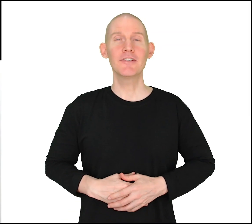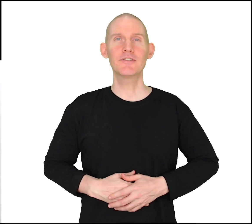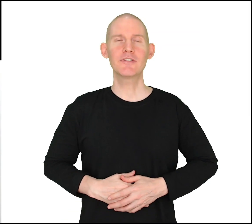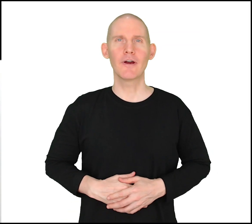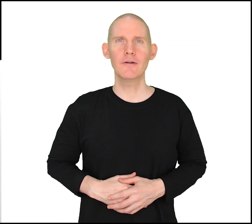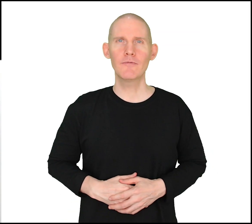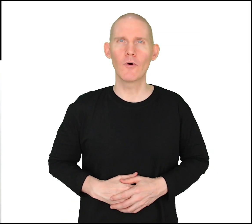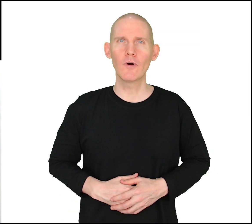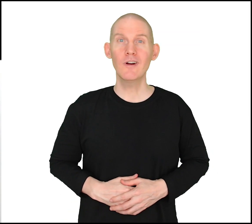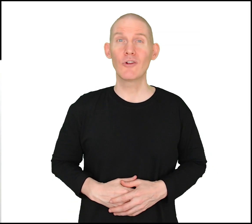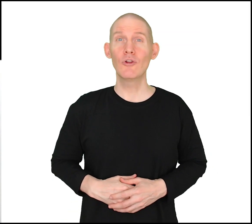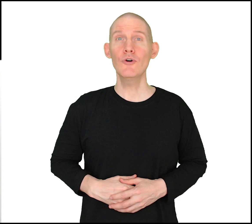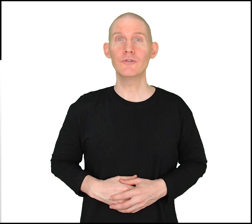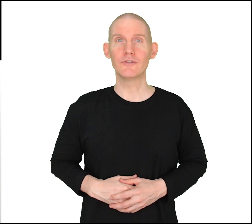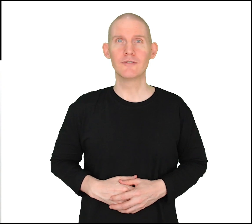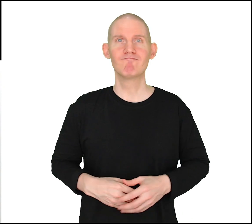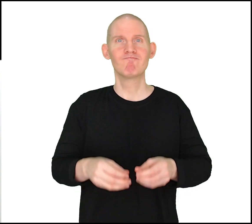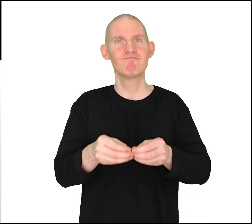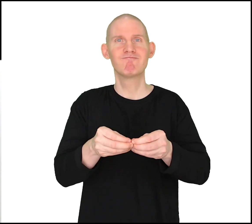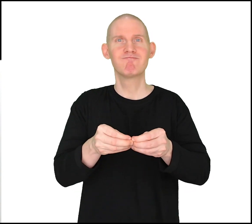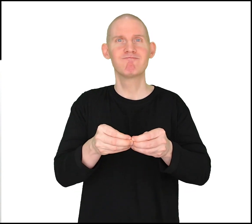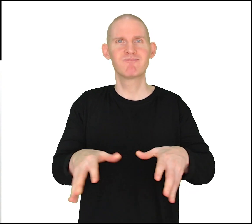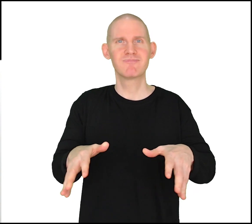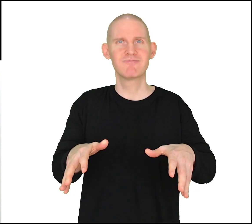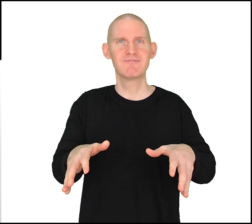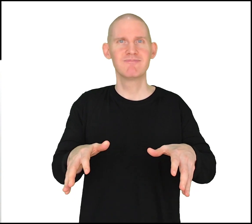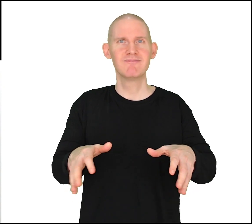Here is the sign for lose.